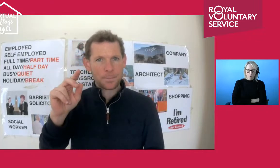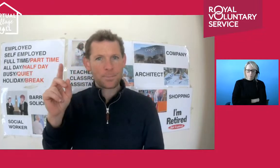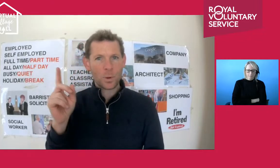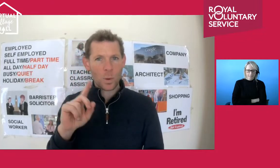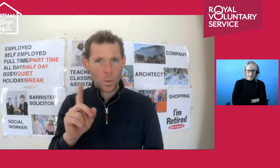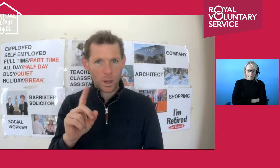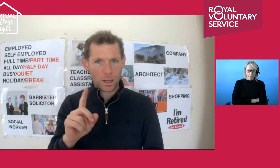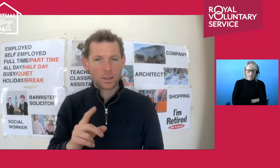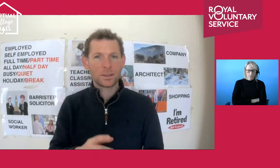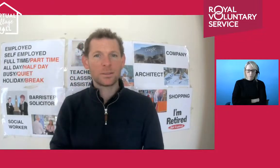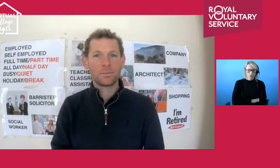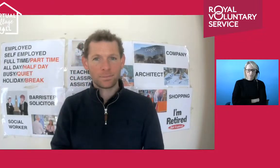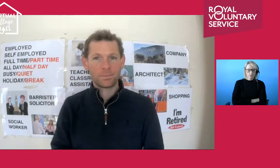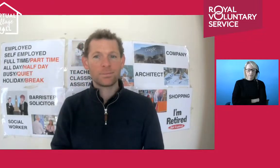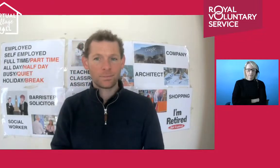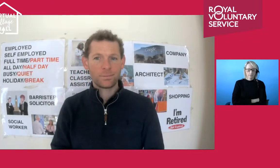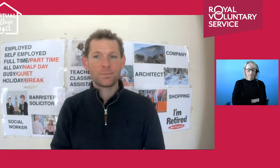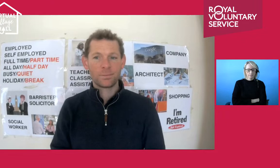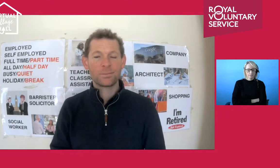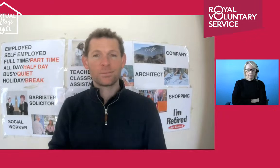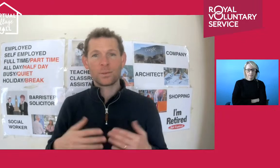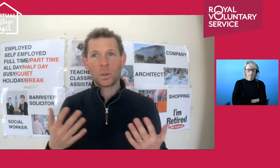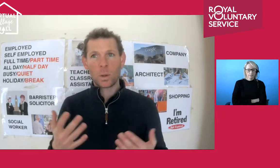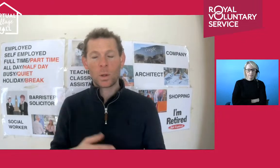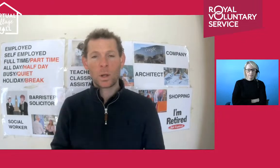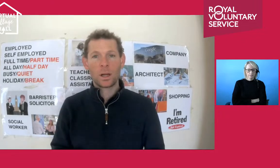Your mum's name is what?